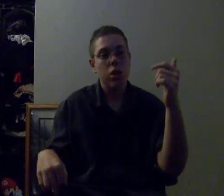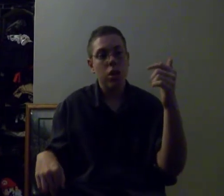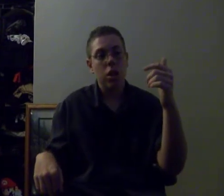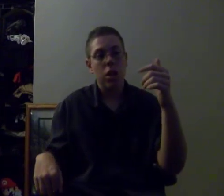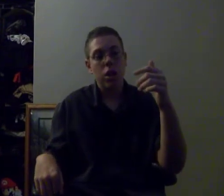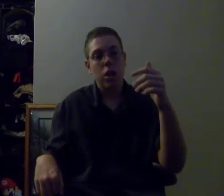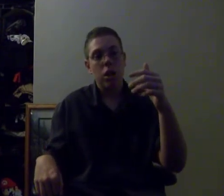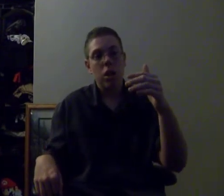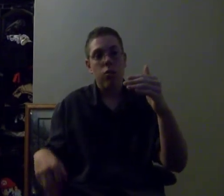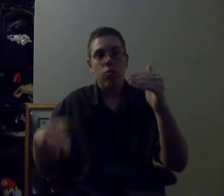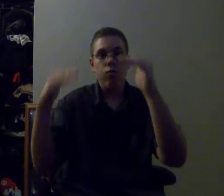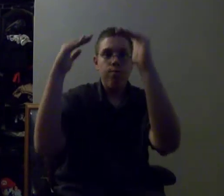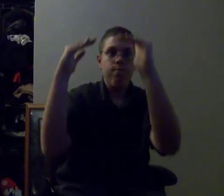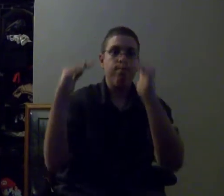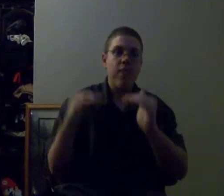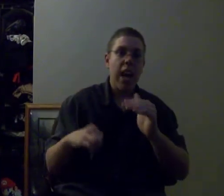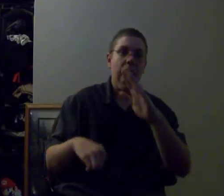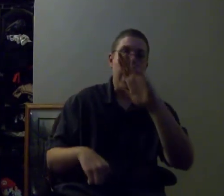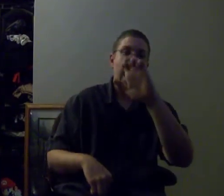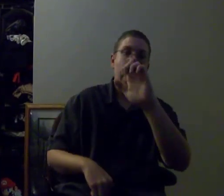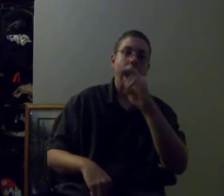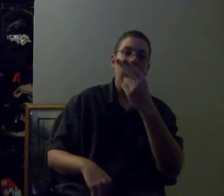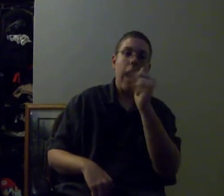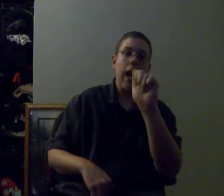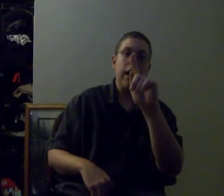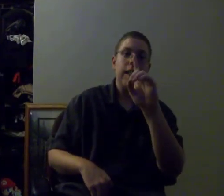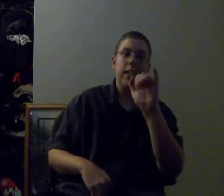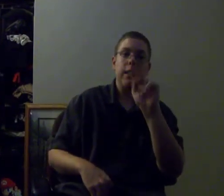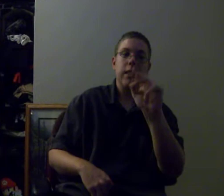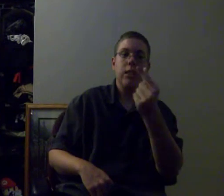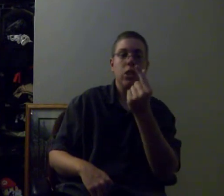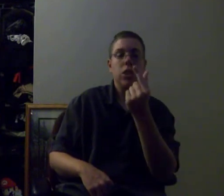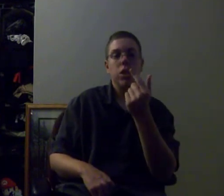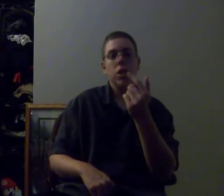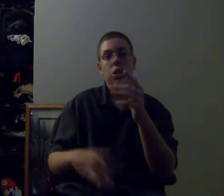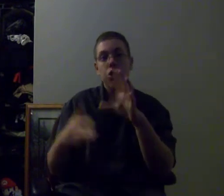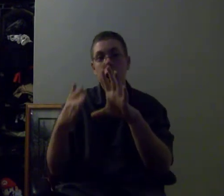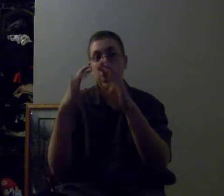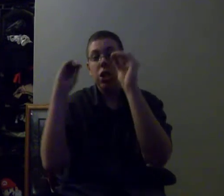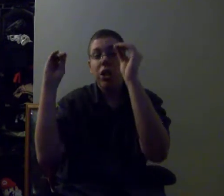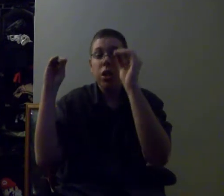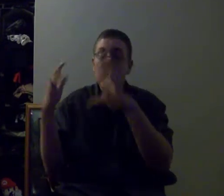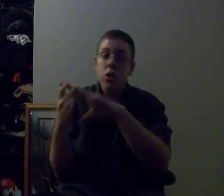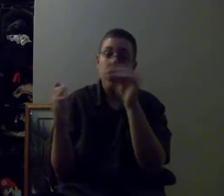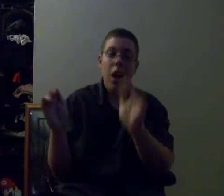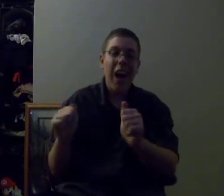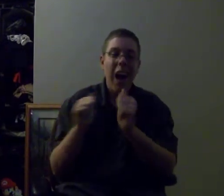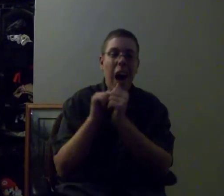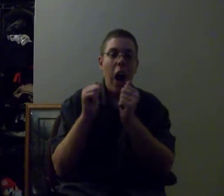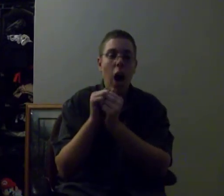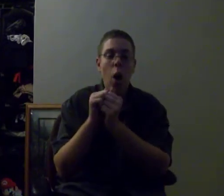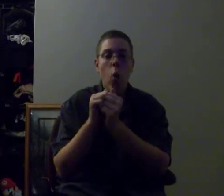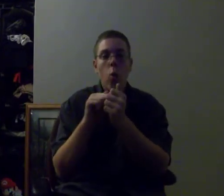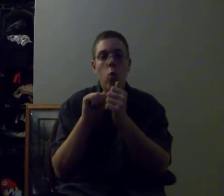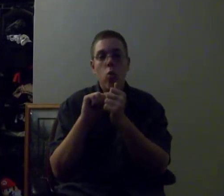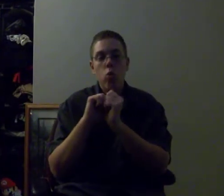biology, they knew APA style, they knew how to arrange papers in the content areas. And I think it was a really beneficial course for students